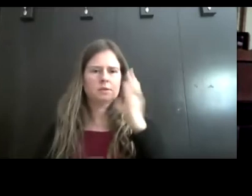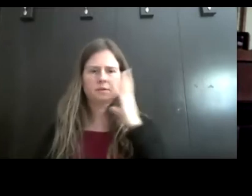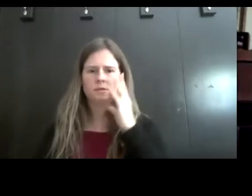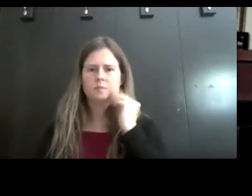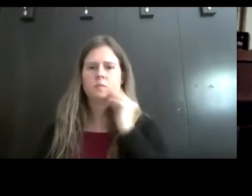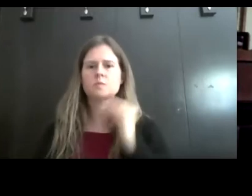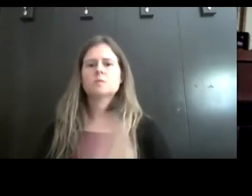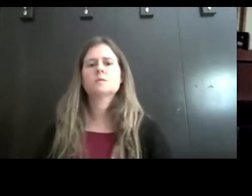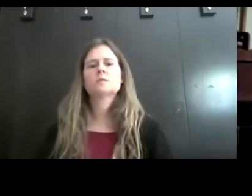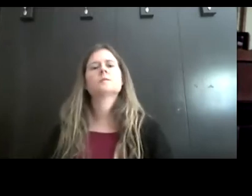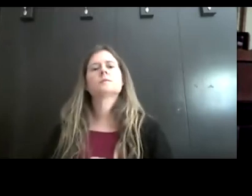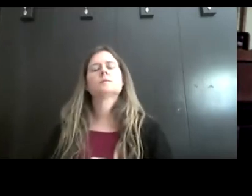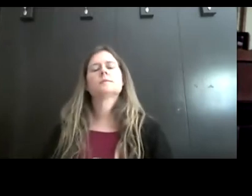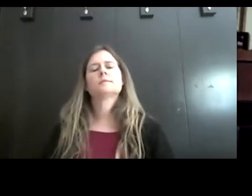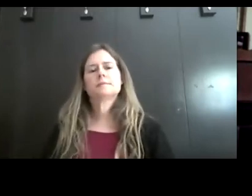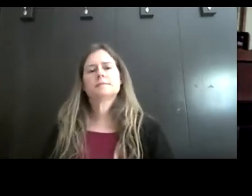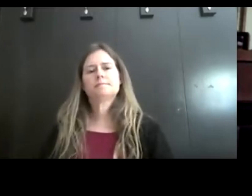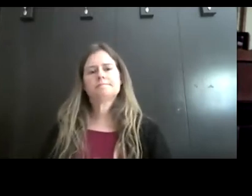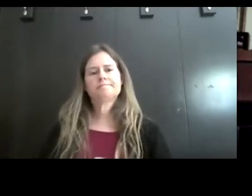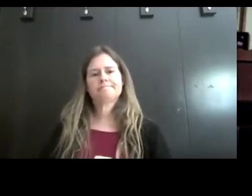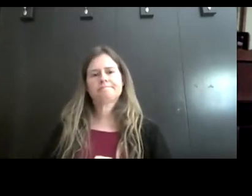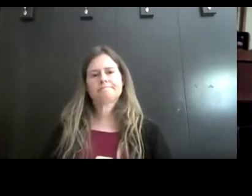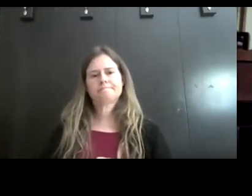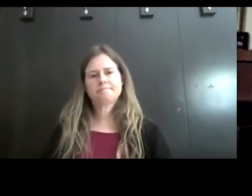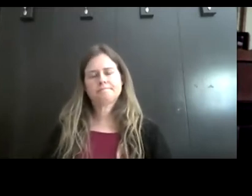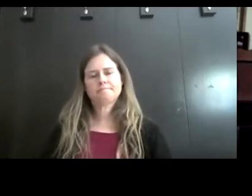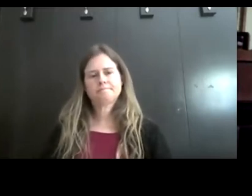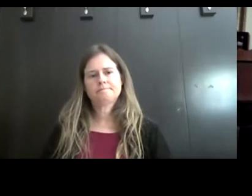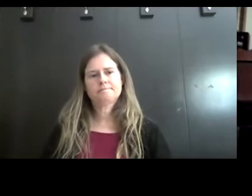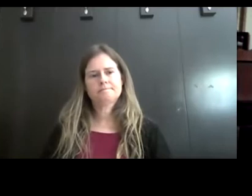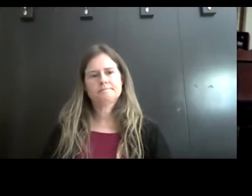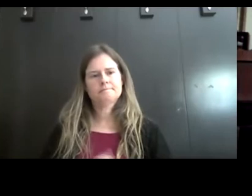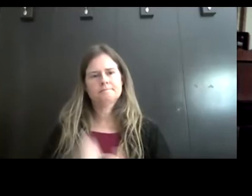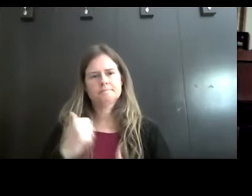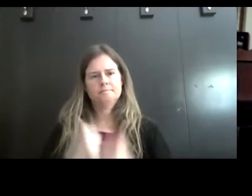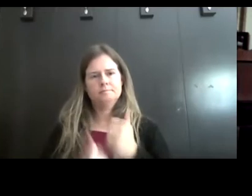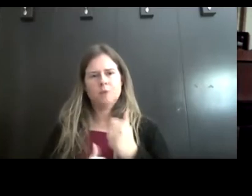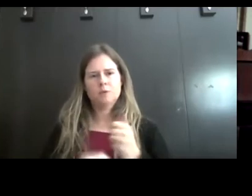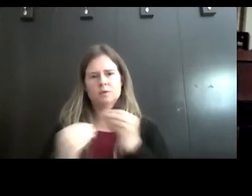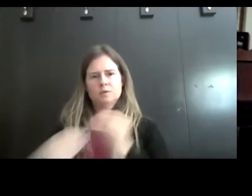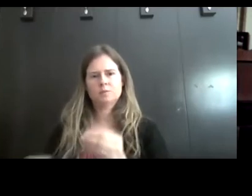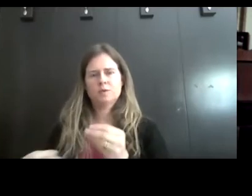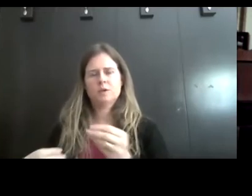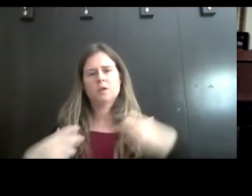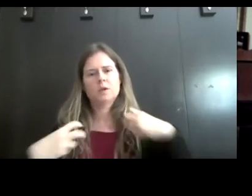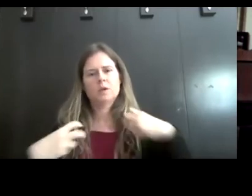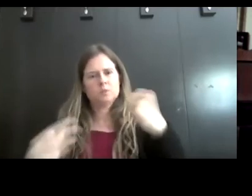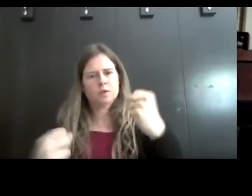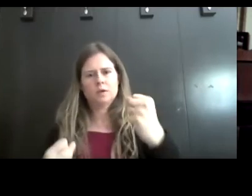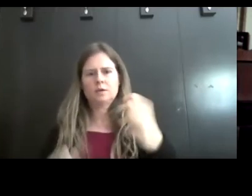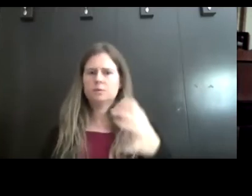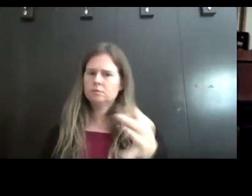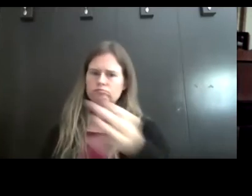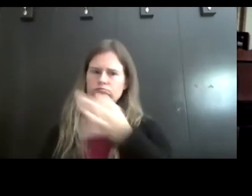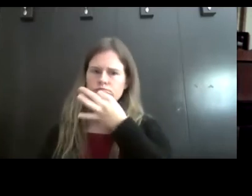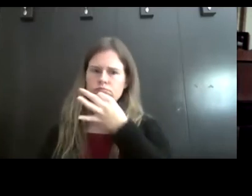we put mostly our strongest, most experienced paddlers because they paddle